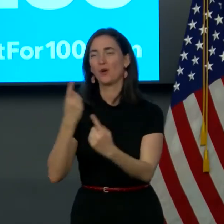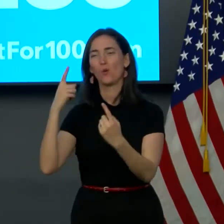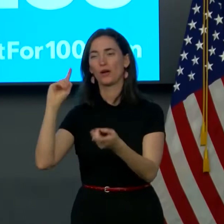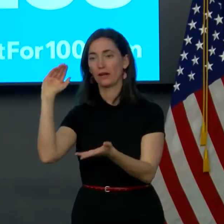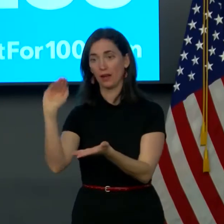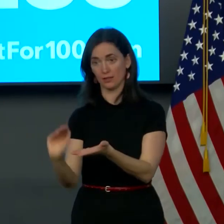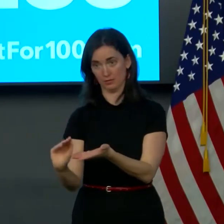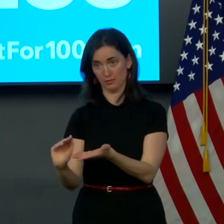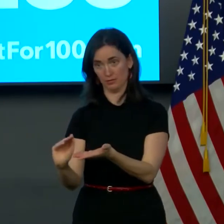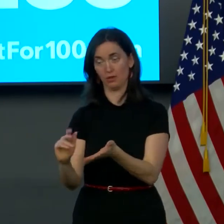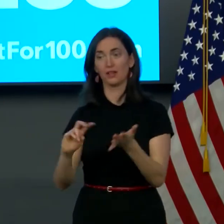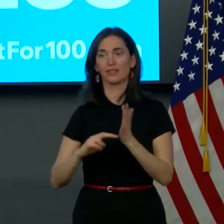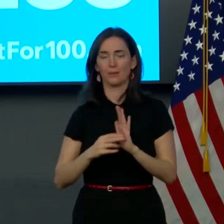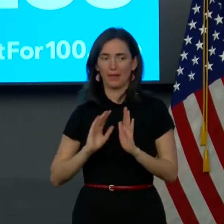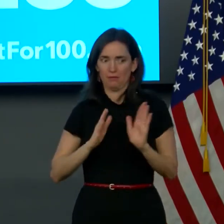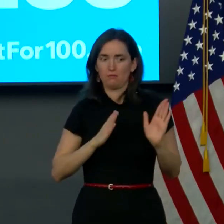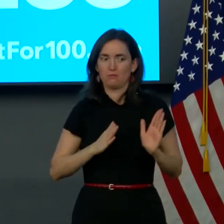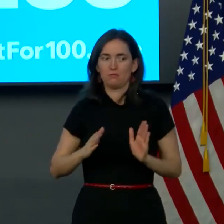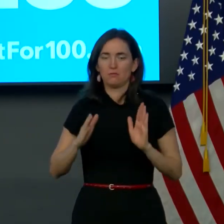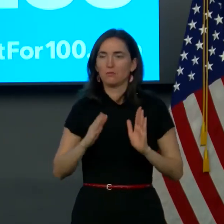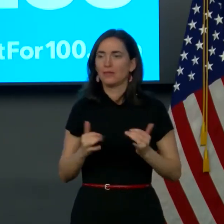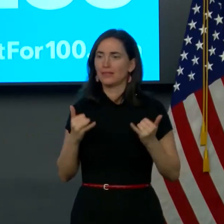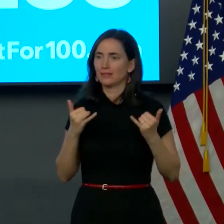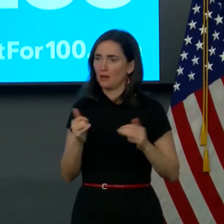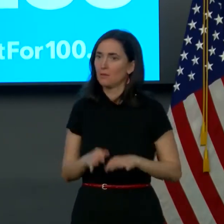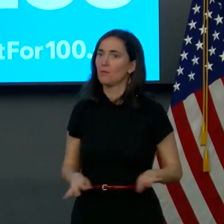big part of our strategies to